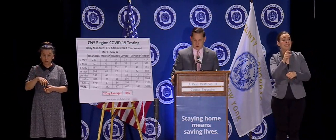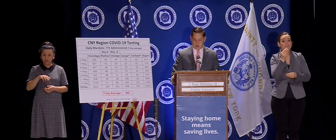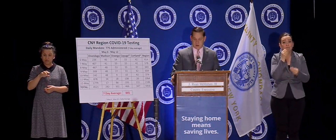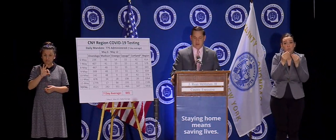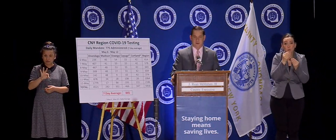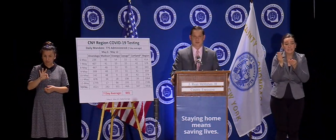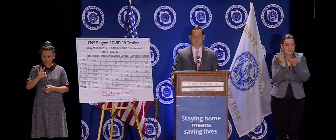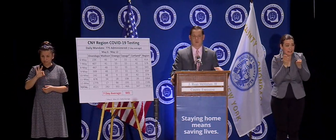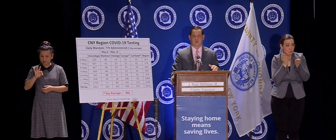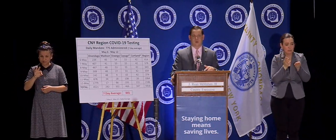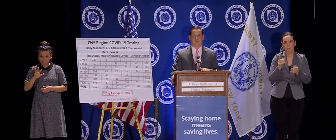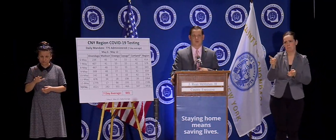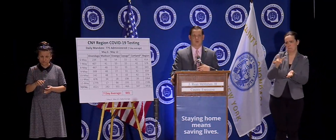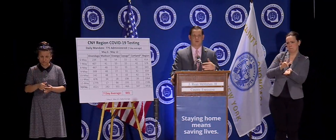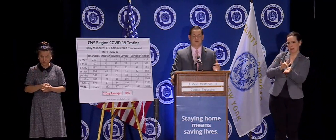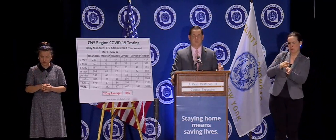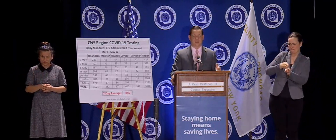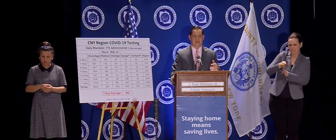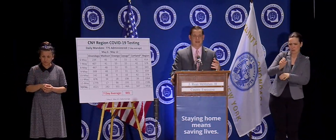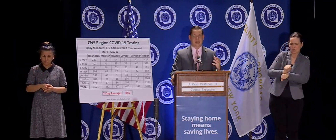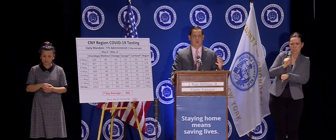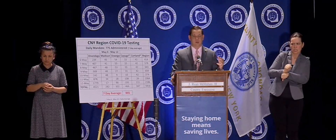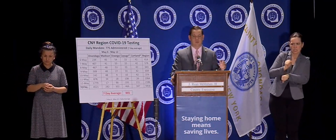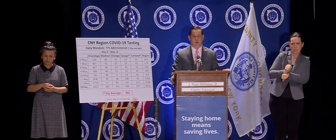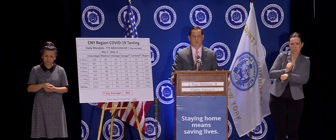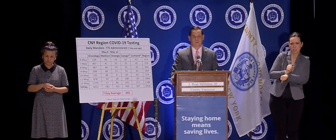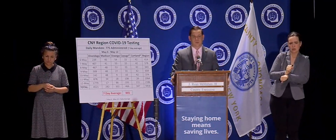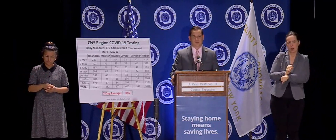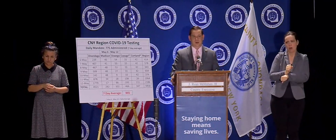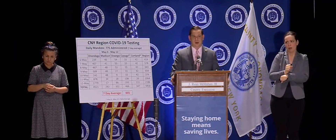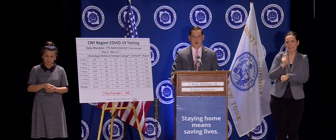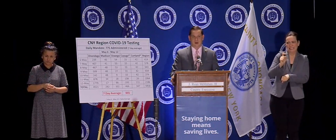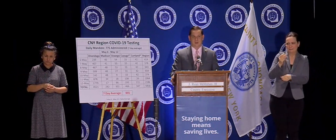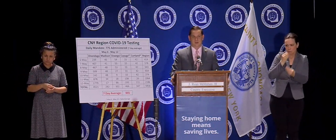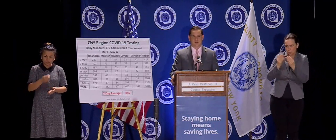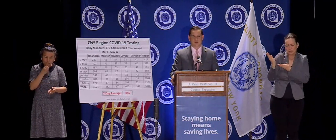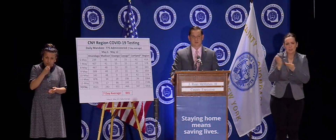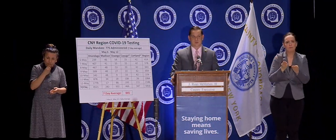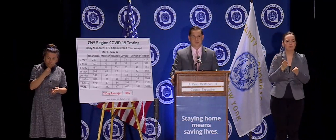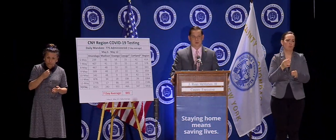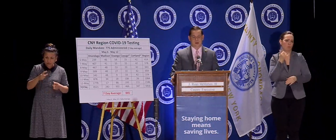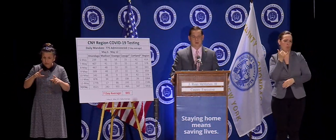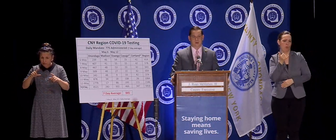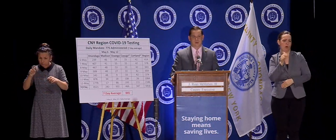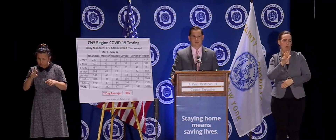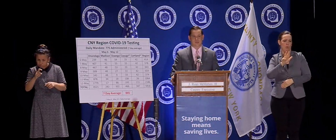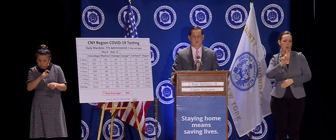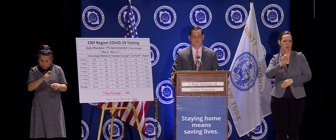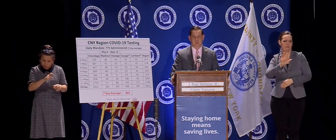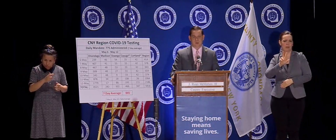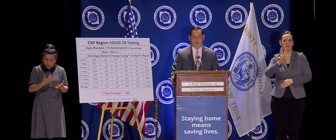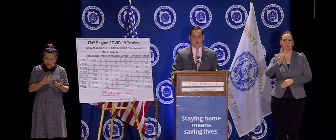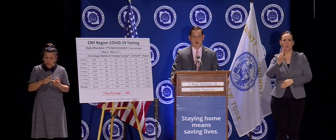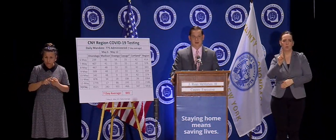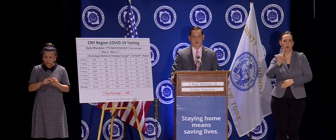315-218-1987. Again, this is for folks who have never really needed help before due to maybe a medical